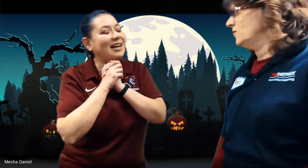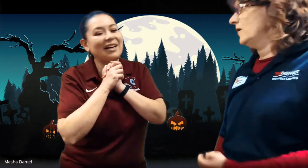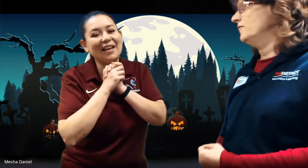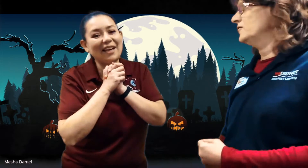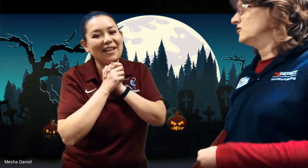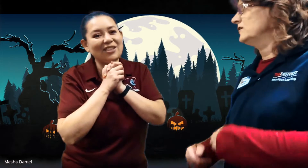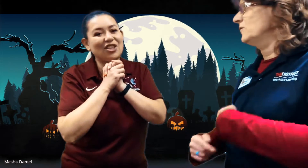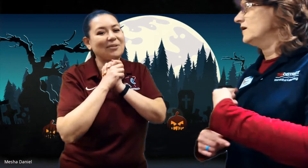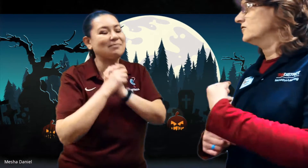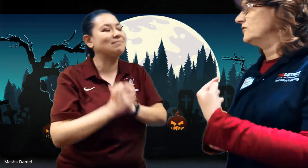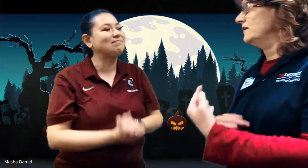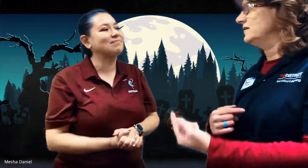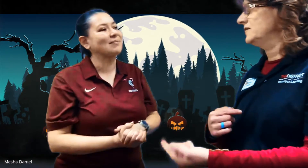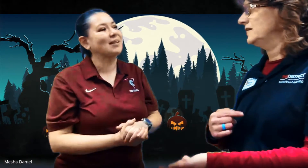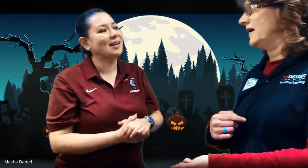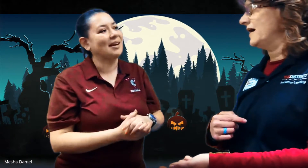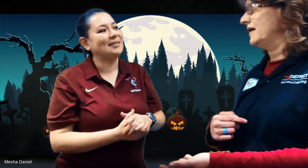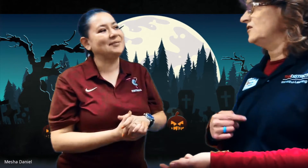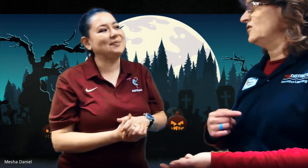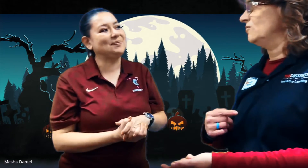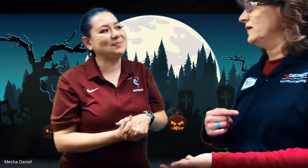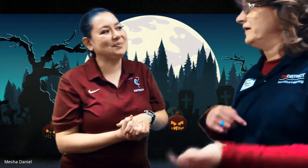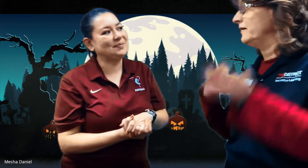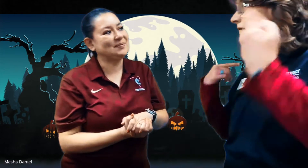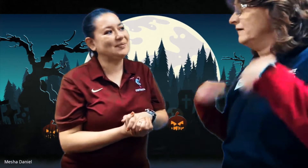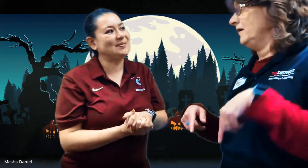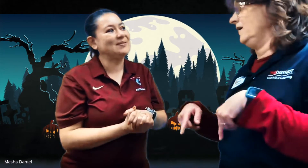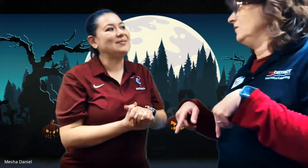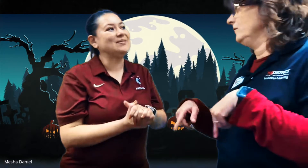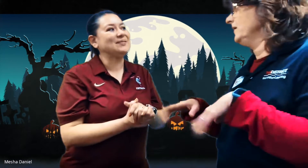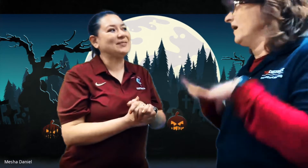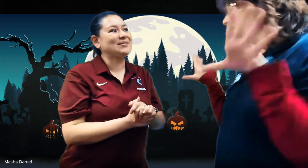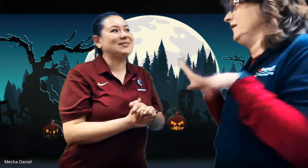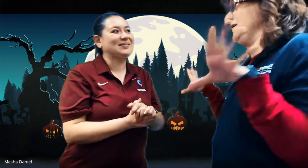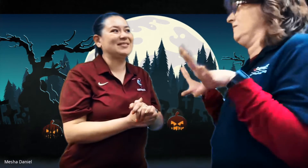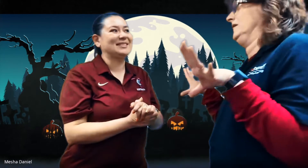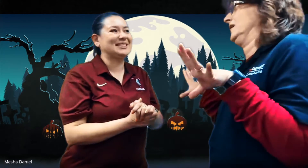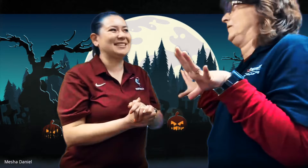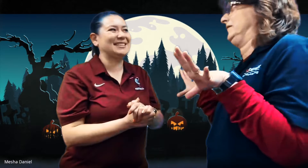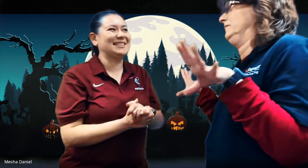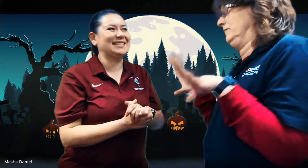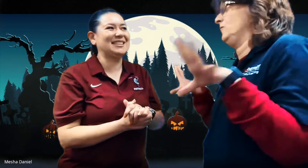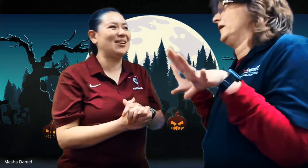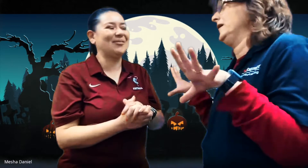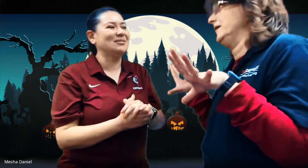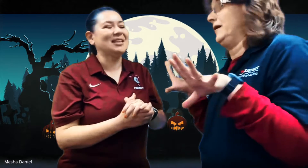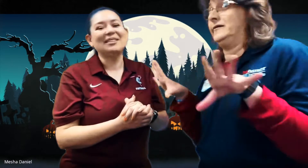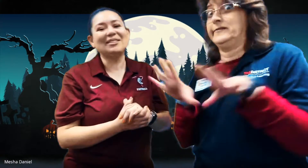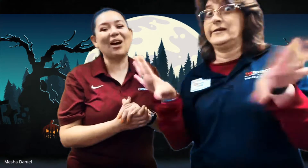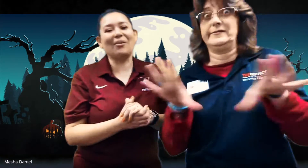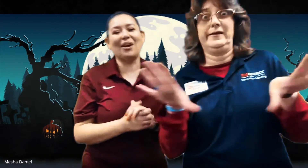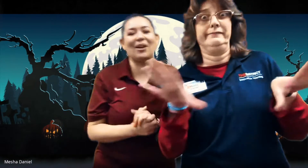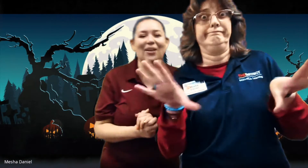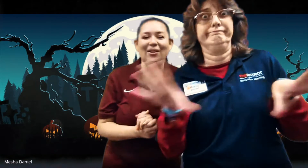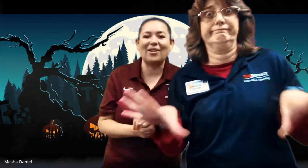well, there's only one alternative to that. And you know what? On Halloween, I really don't want to talk about The Walking Dead.